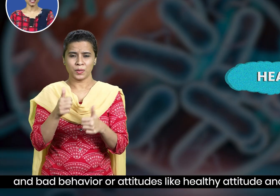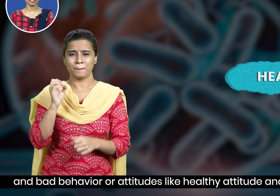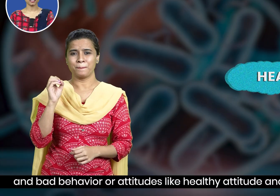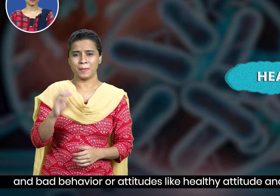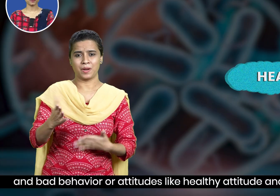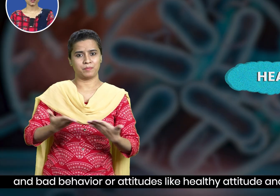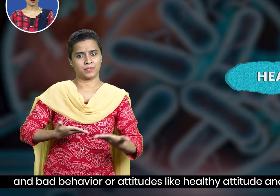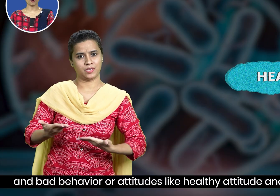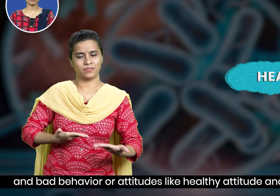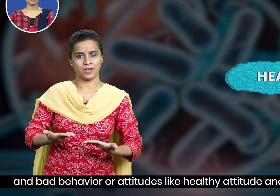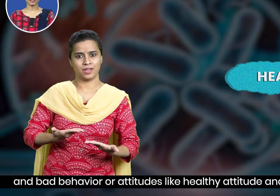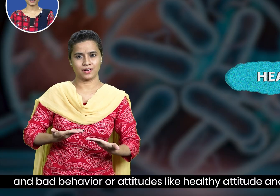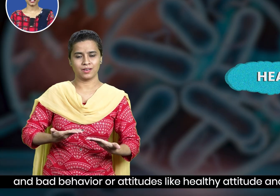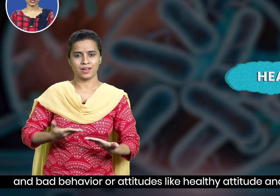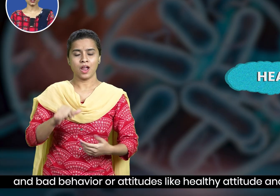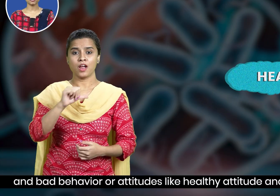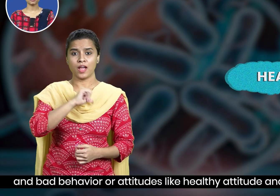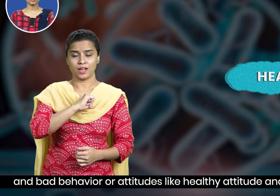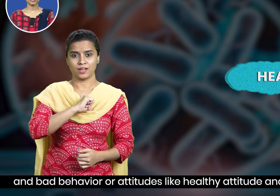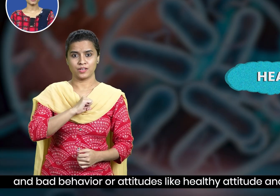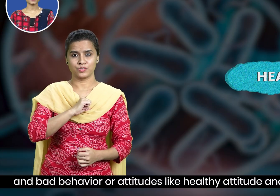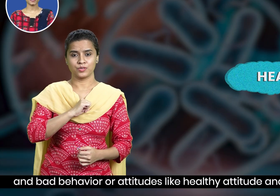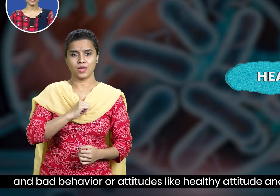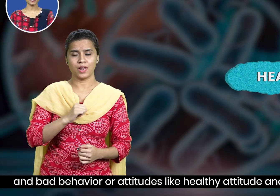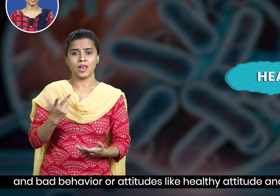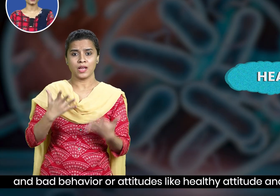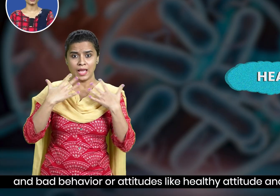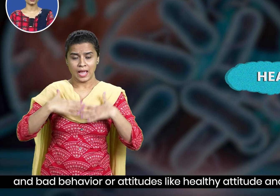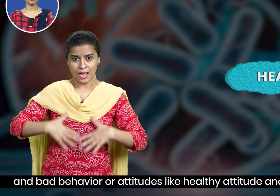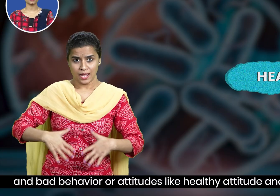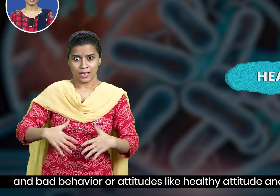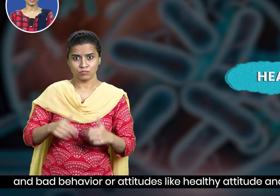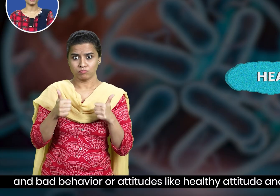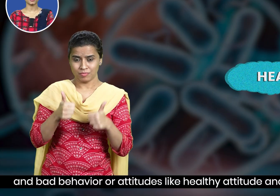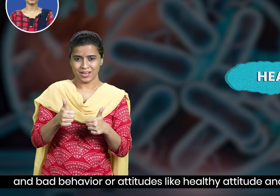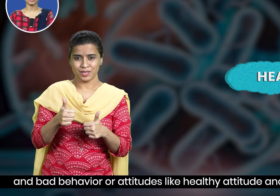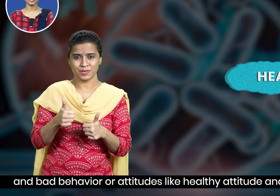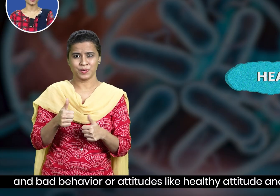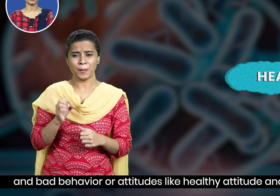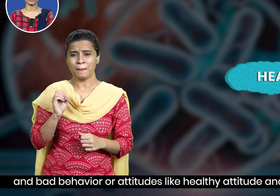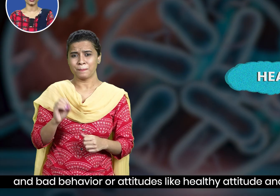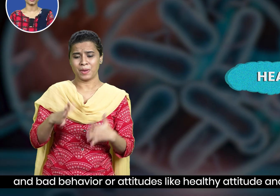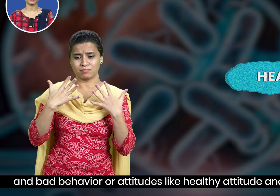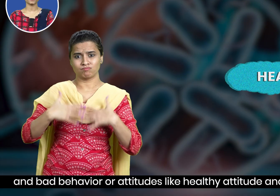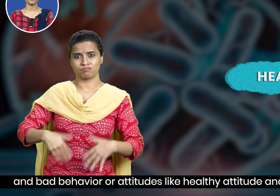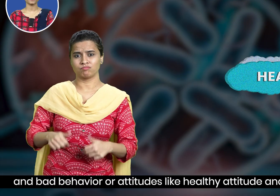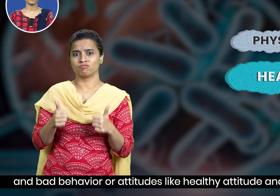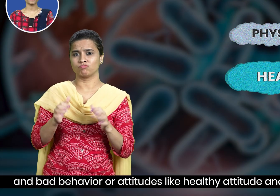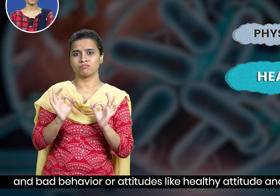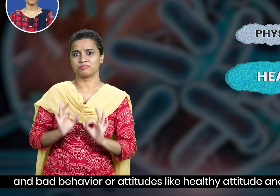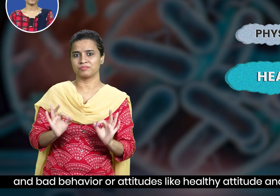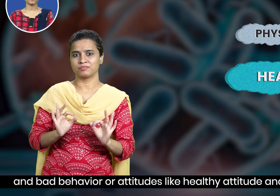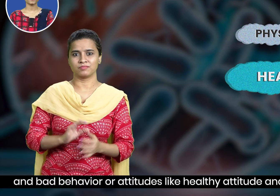behavior or attitude like healthy attitude and unhealthy attitude.